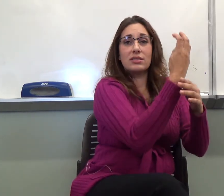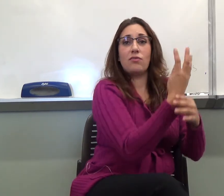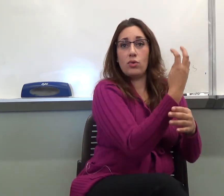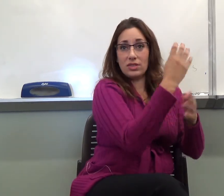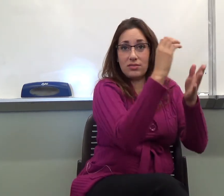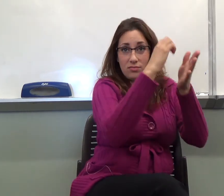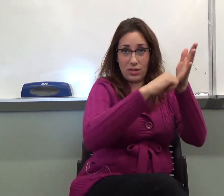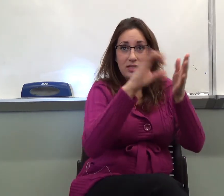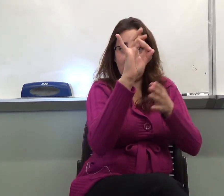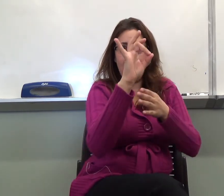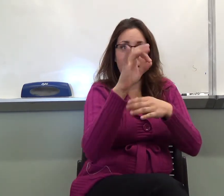into a 6.